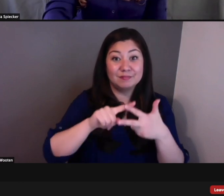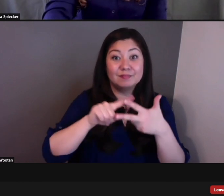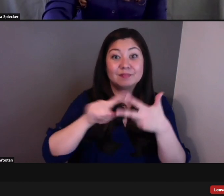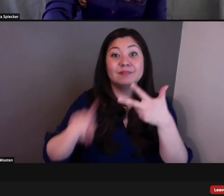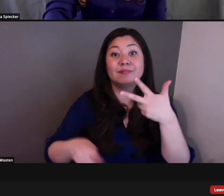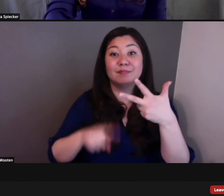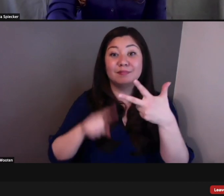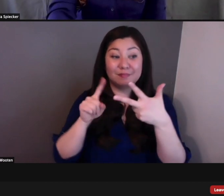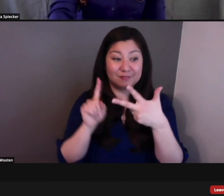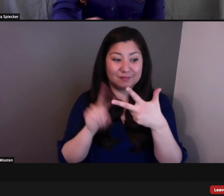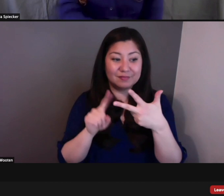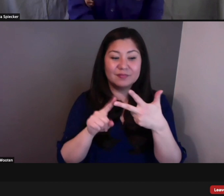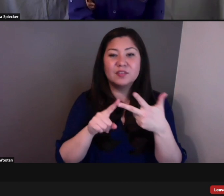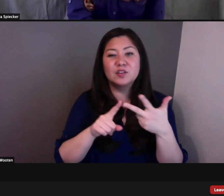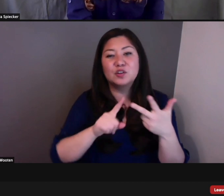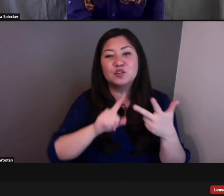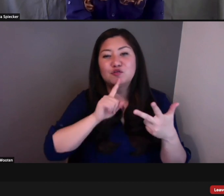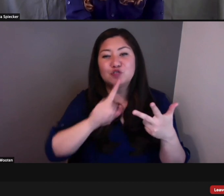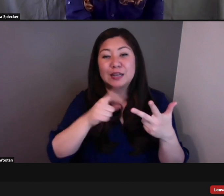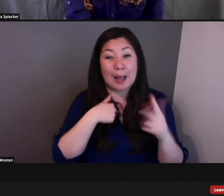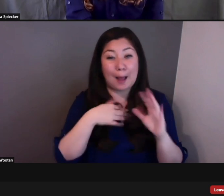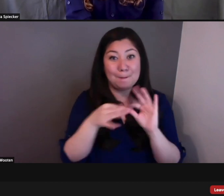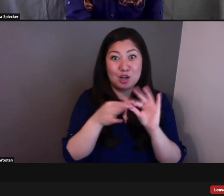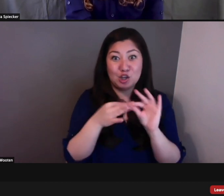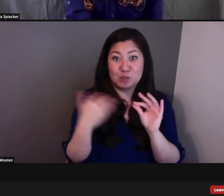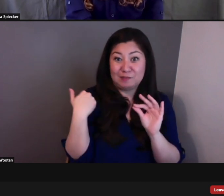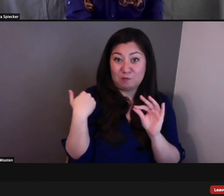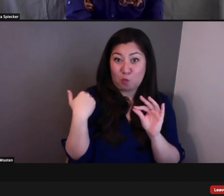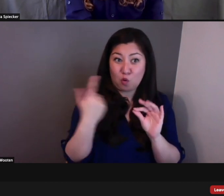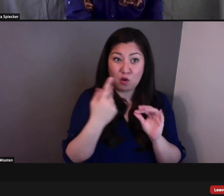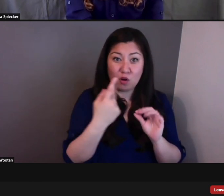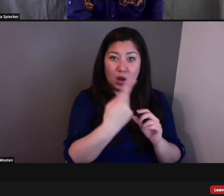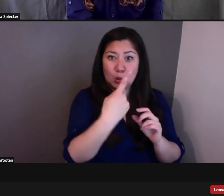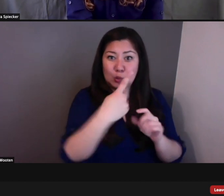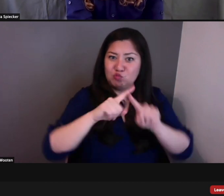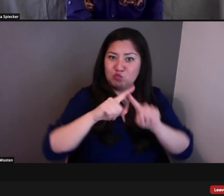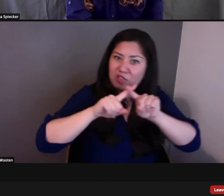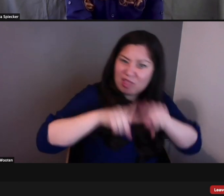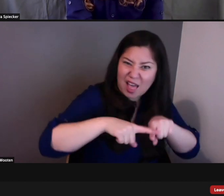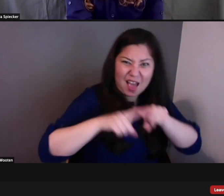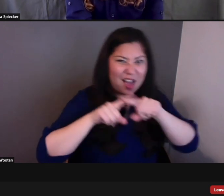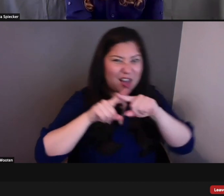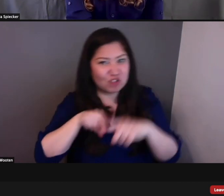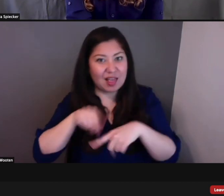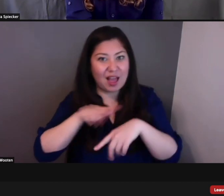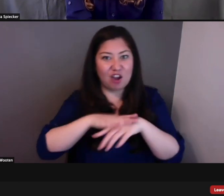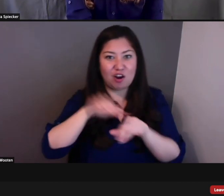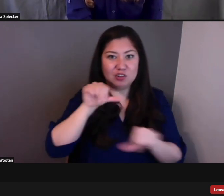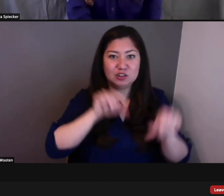to have resources in ASL and ready to provide. Second piece